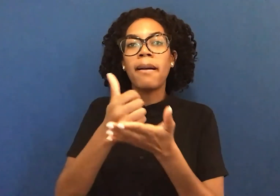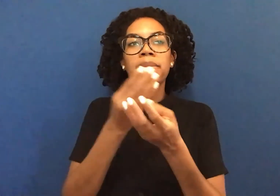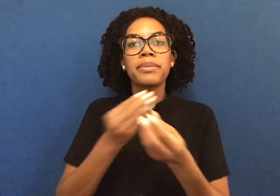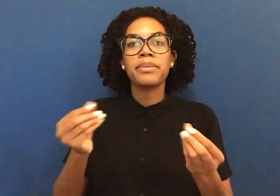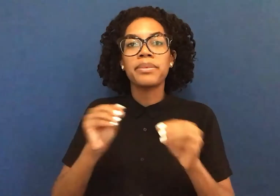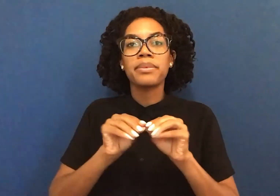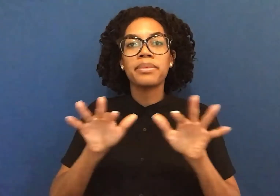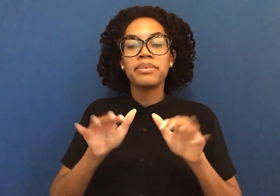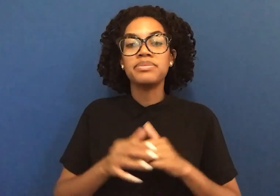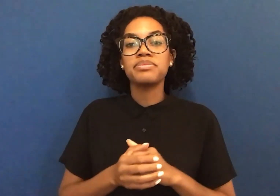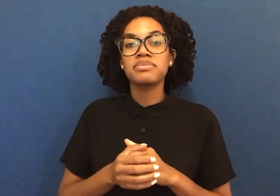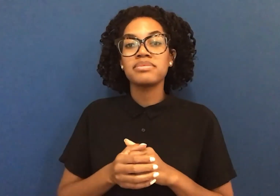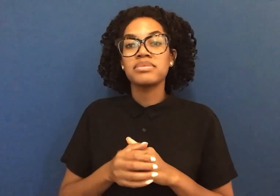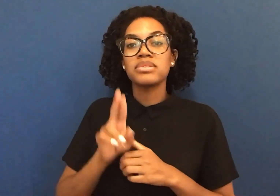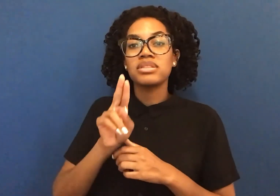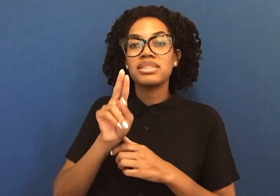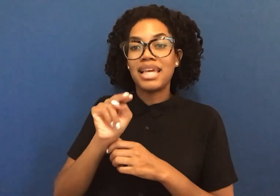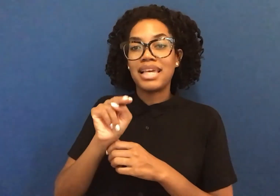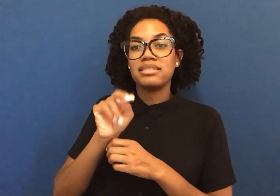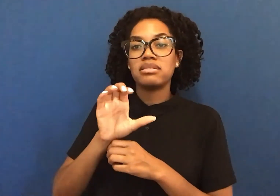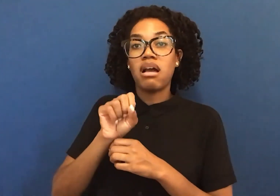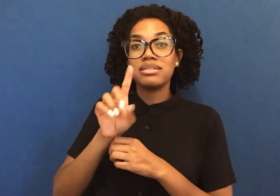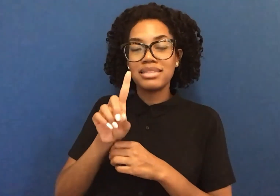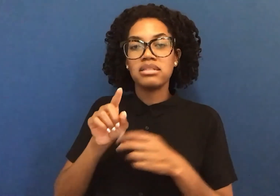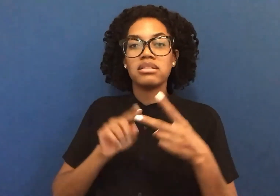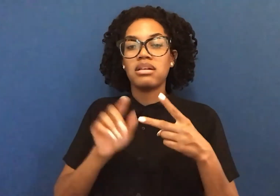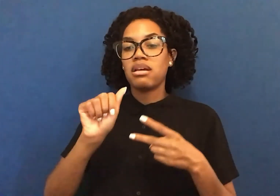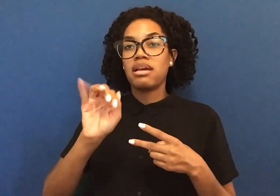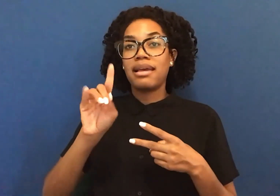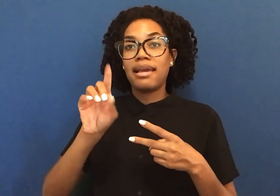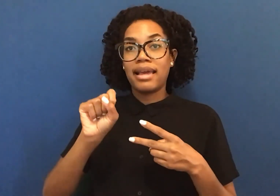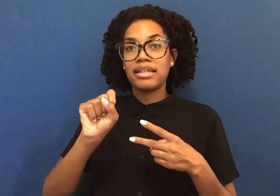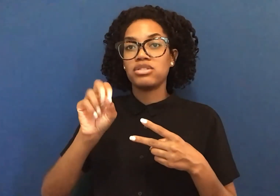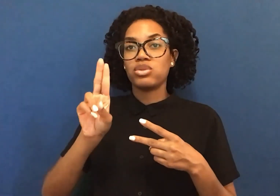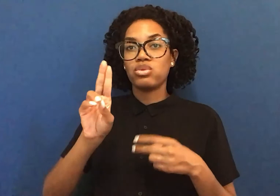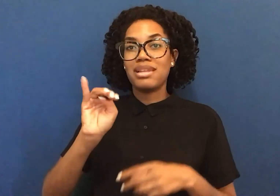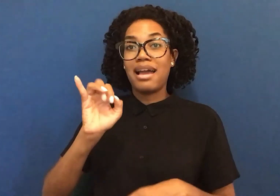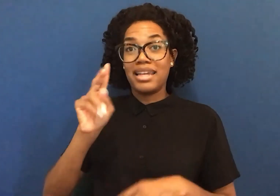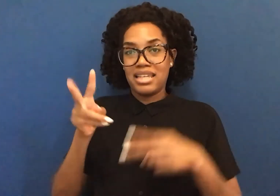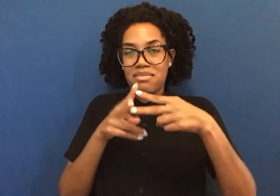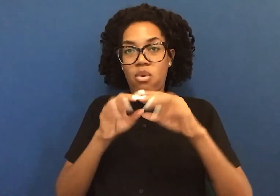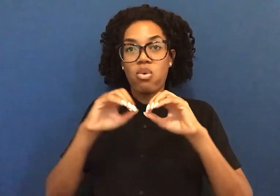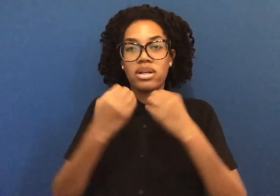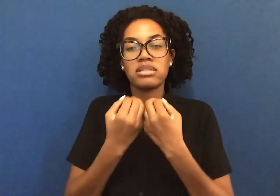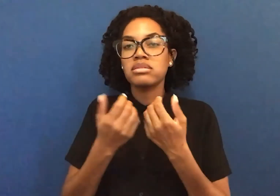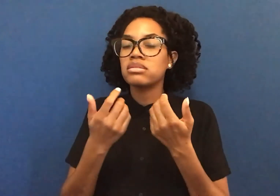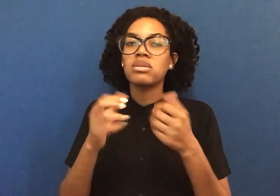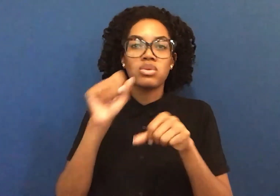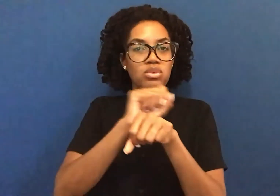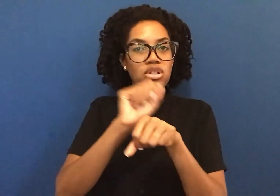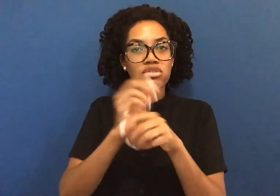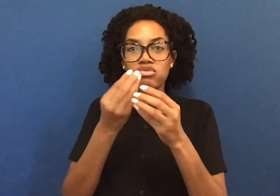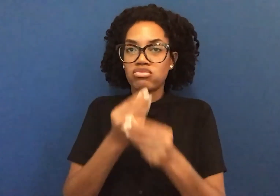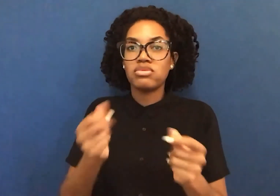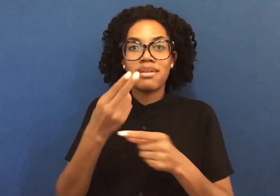and NCSD are members of the Partnership to End HIV, STDs, and Hepatitis, and we submitted a letter for the record, thanks to